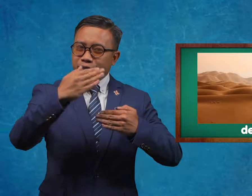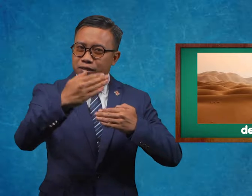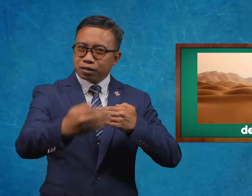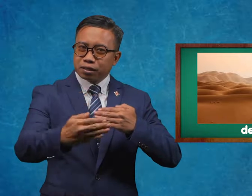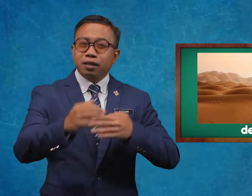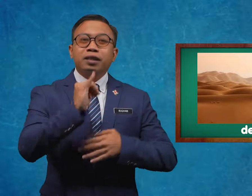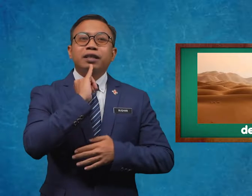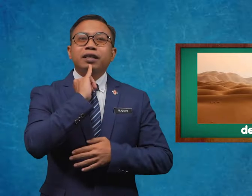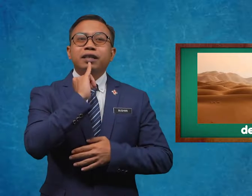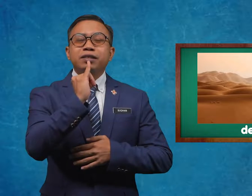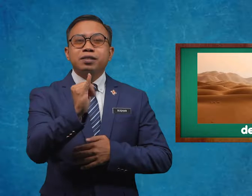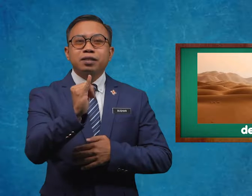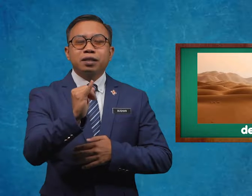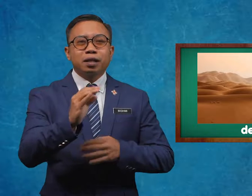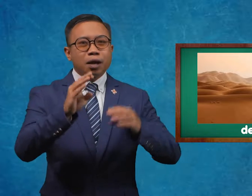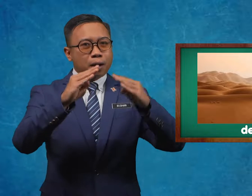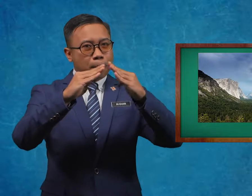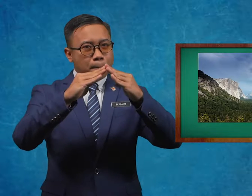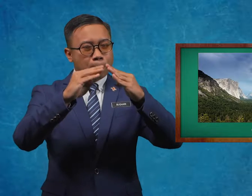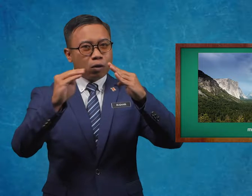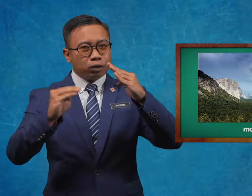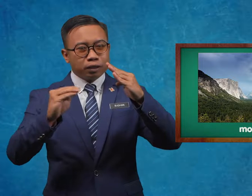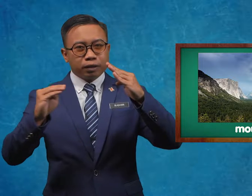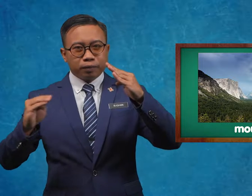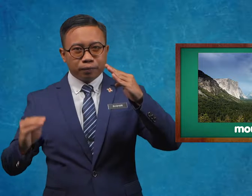Next is mountain.